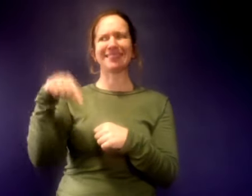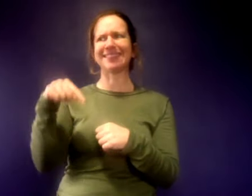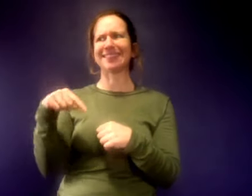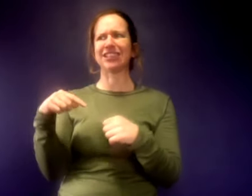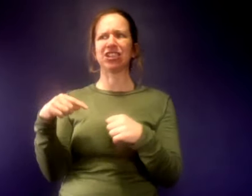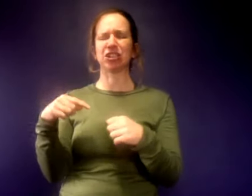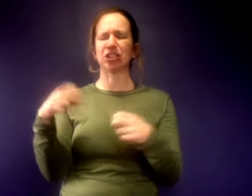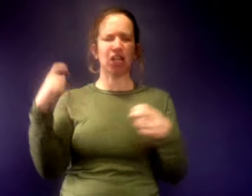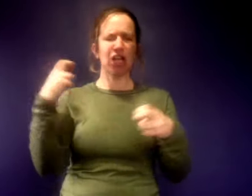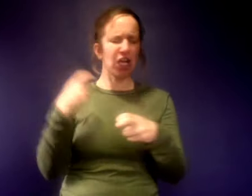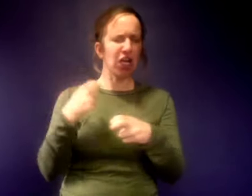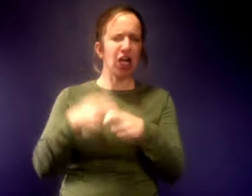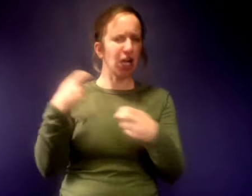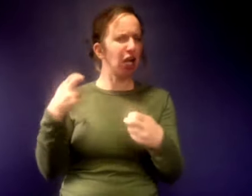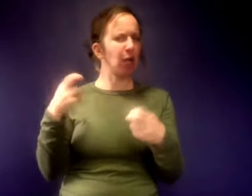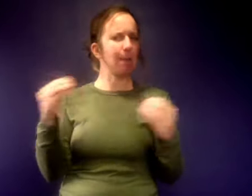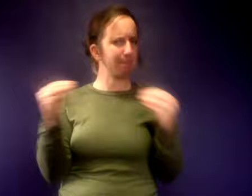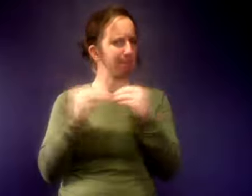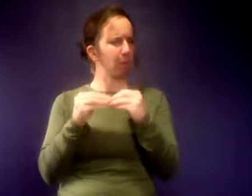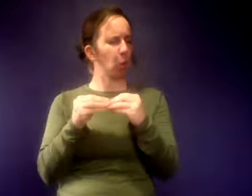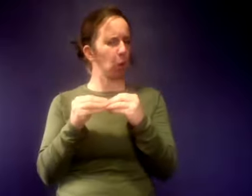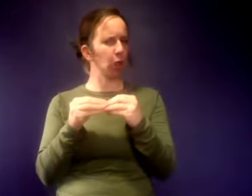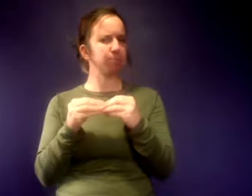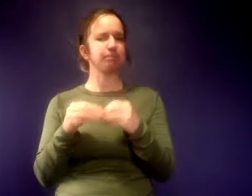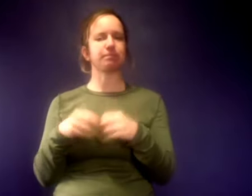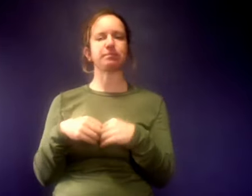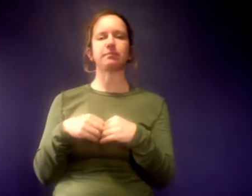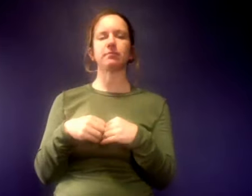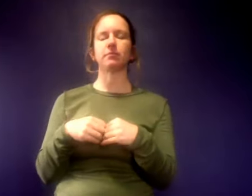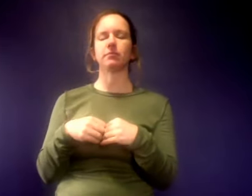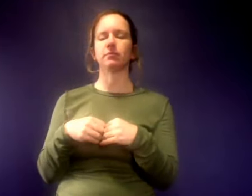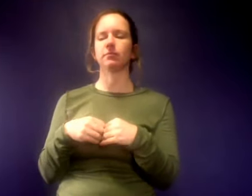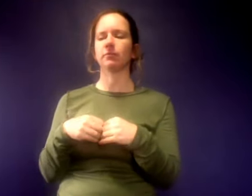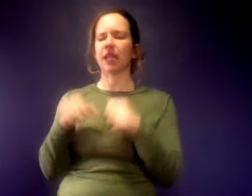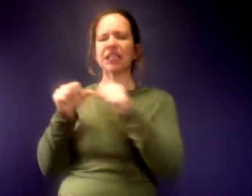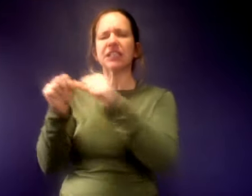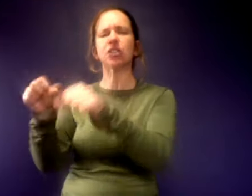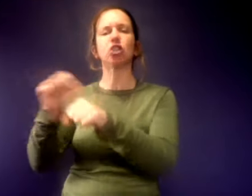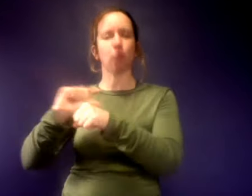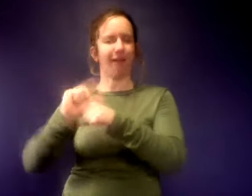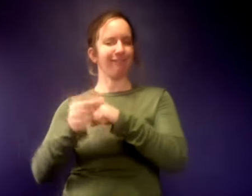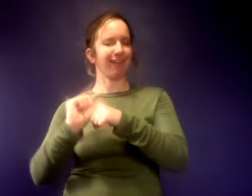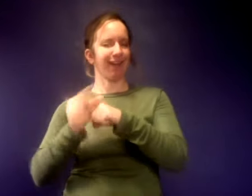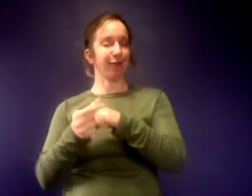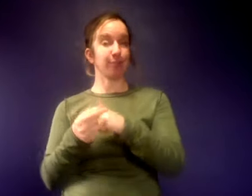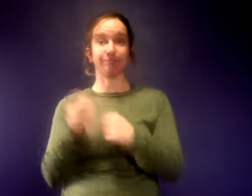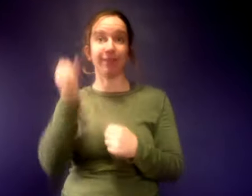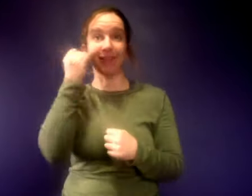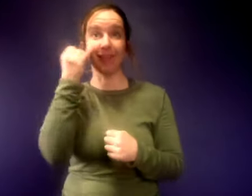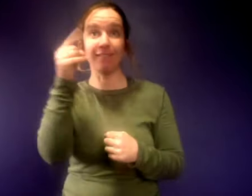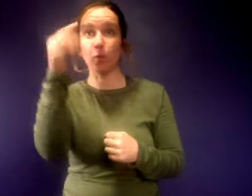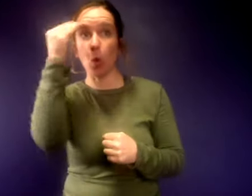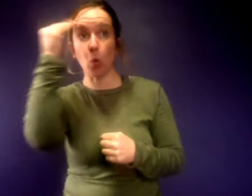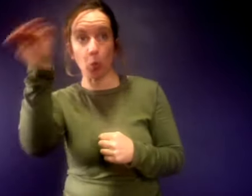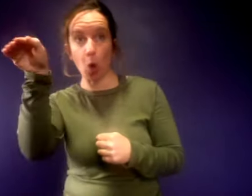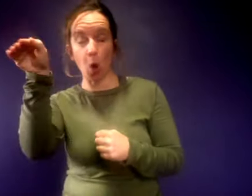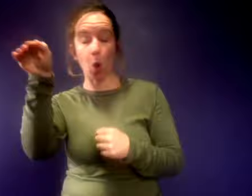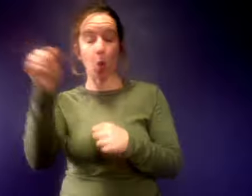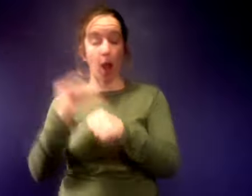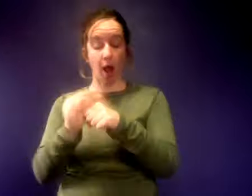let's stick with the avocados. And in case you don't know what an avocado is, it's actually a very delicious fruit. It's actually the fattiest